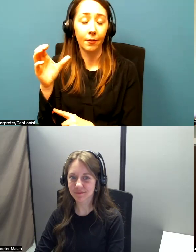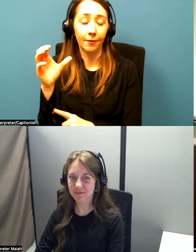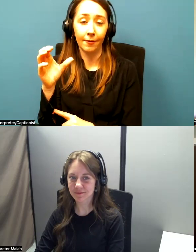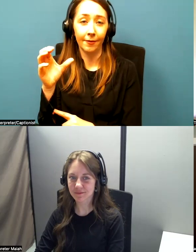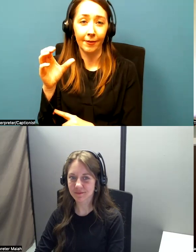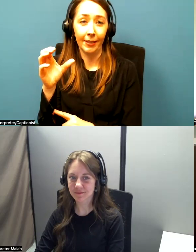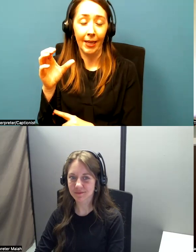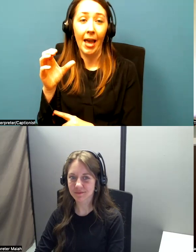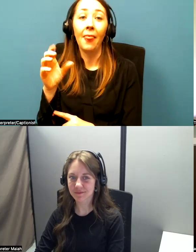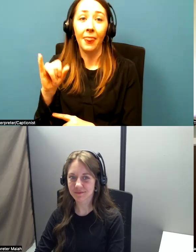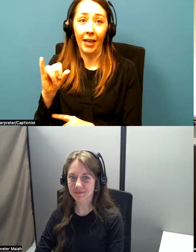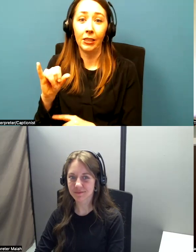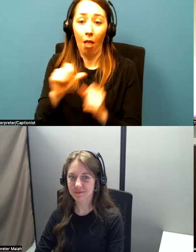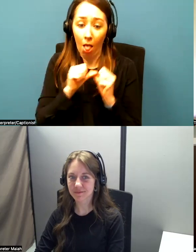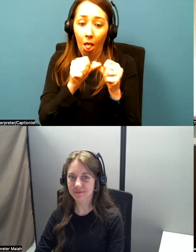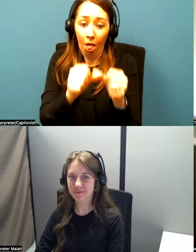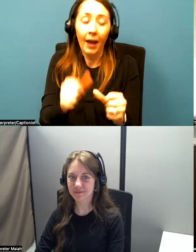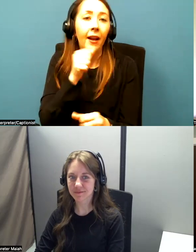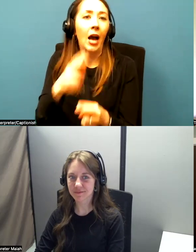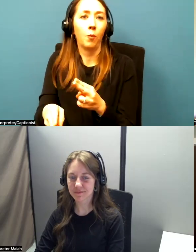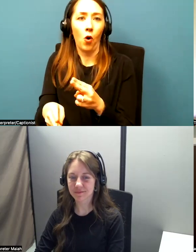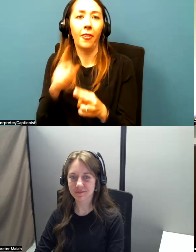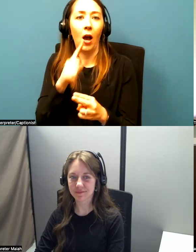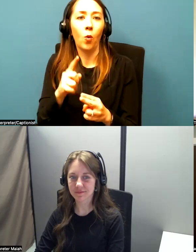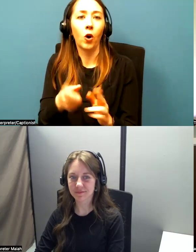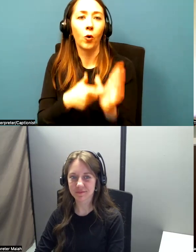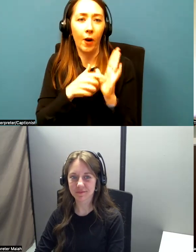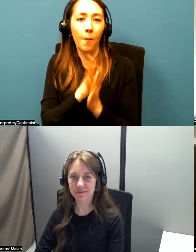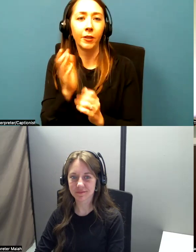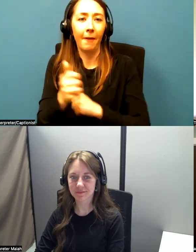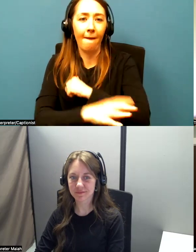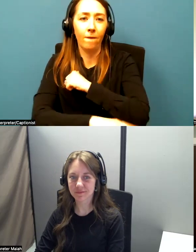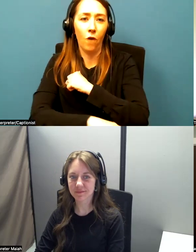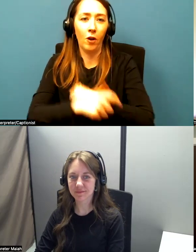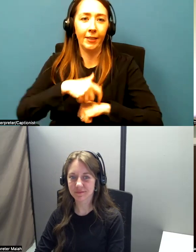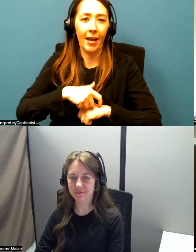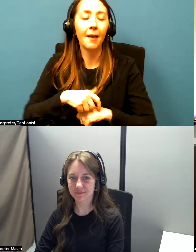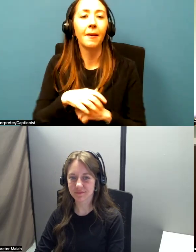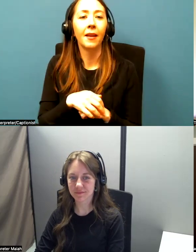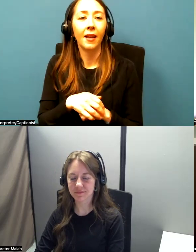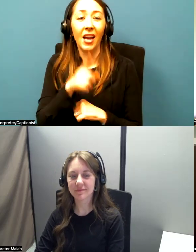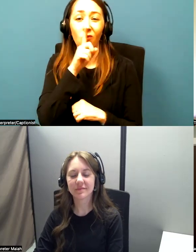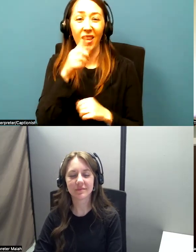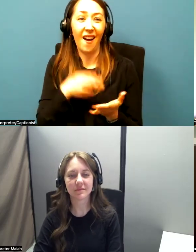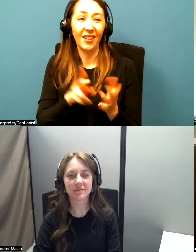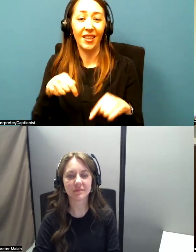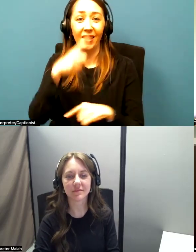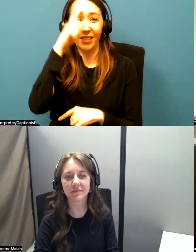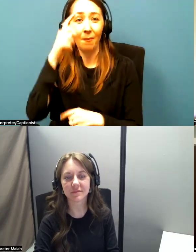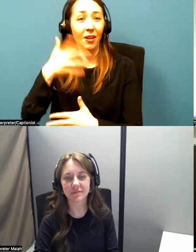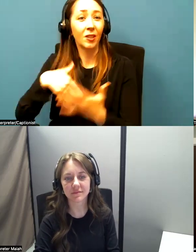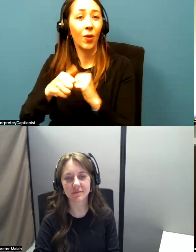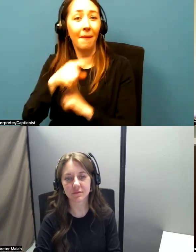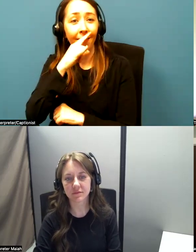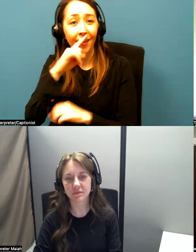marathon, not a sprint. So that'll take up my fall. And then honestly, I'm going to spend the summer with my kids and my